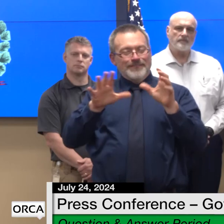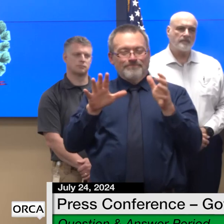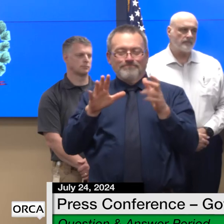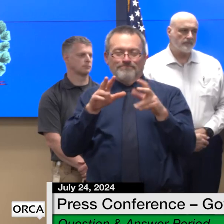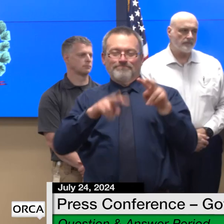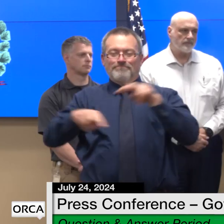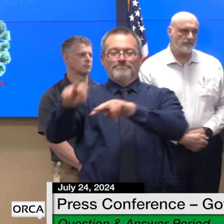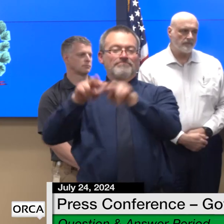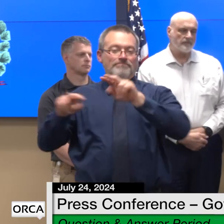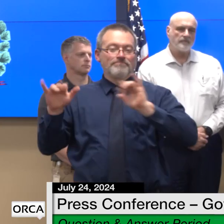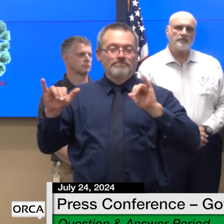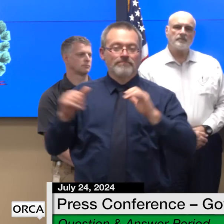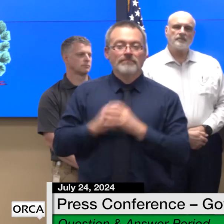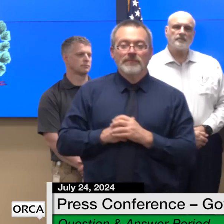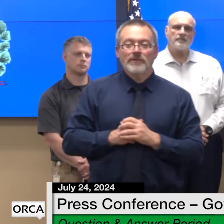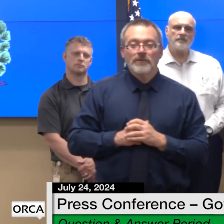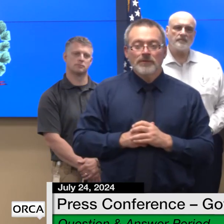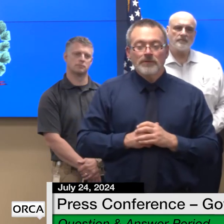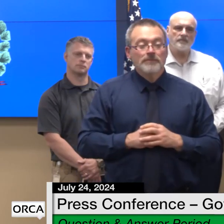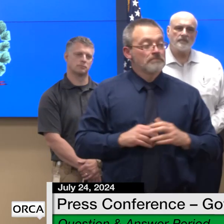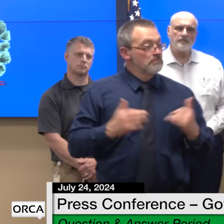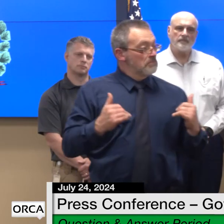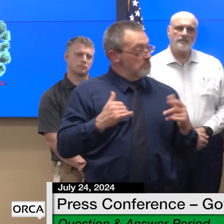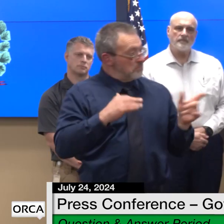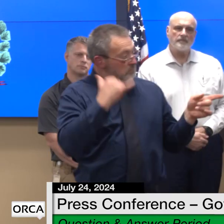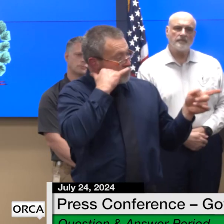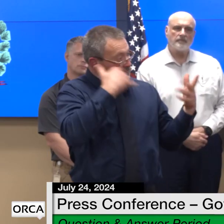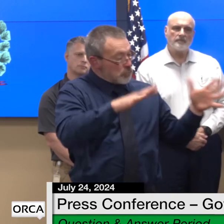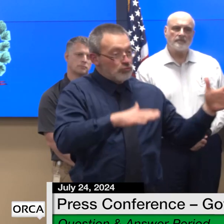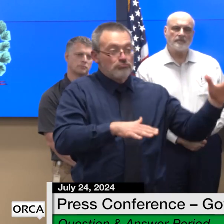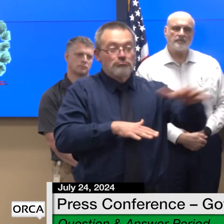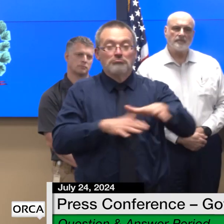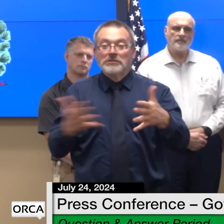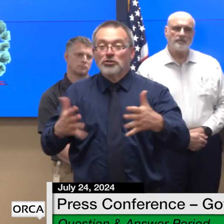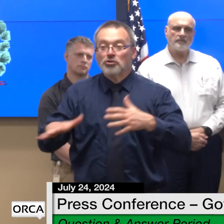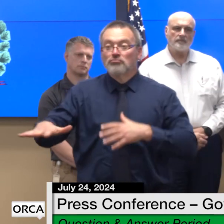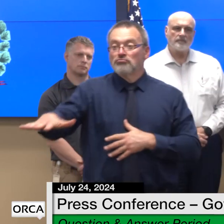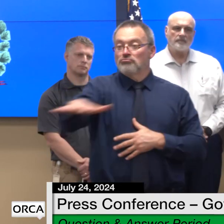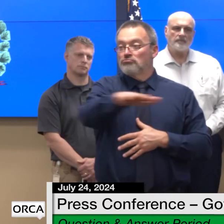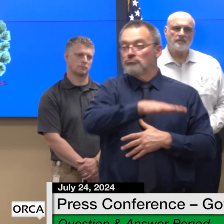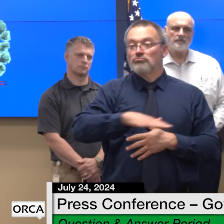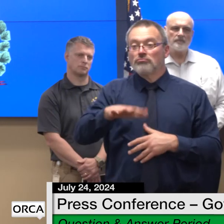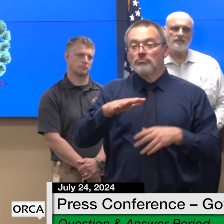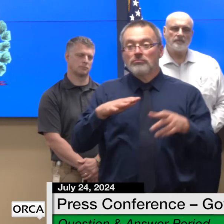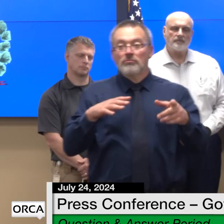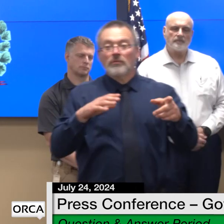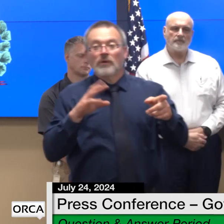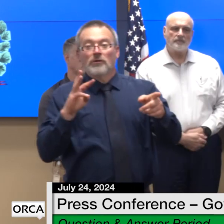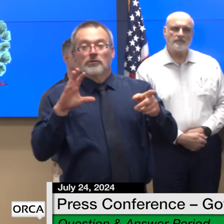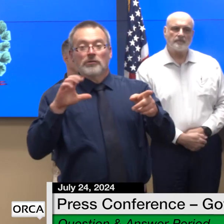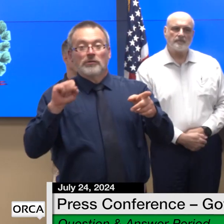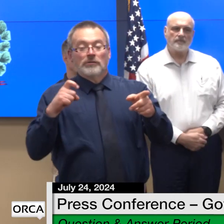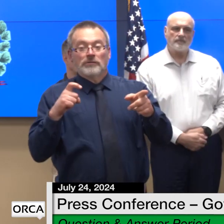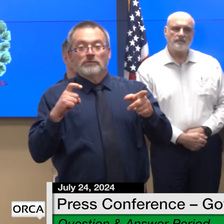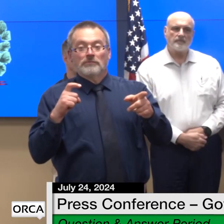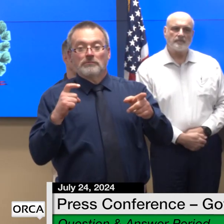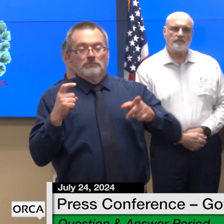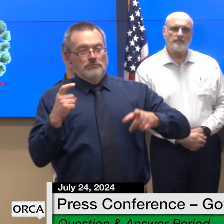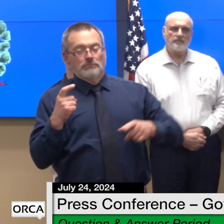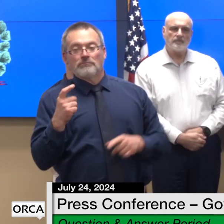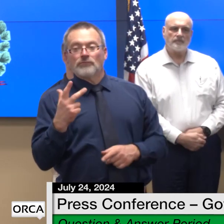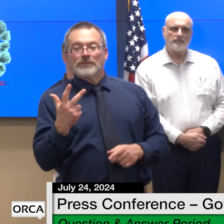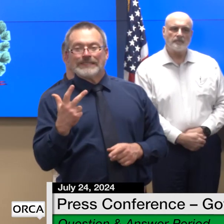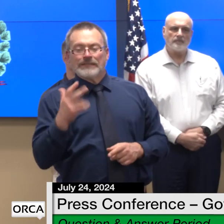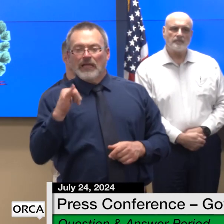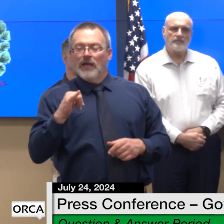All right, back to the room. Governor, the Conservation Law Foundation this week put the state on notice about a potential